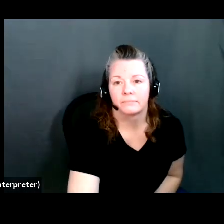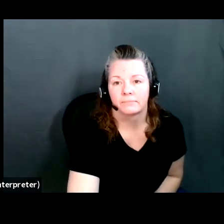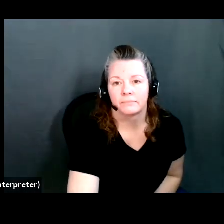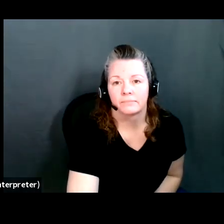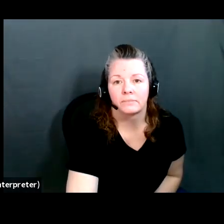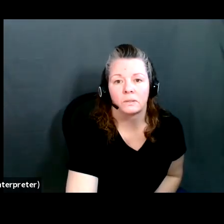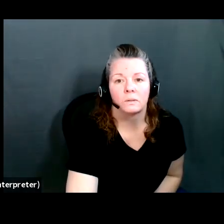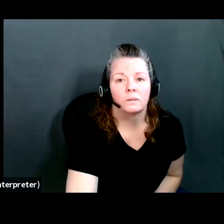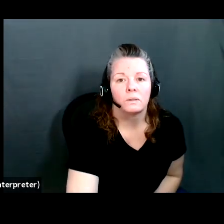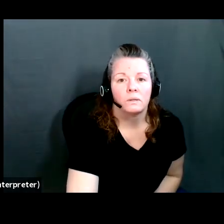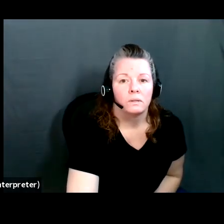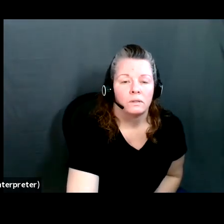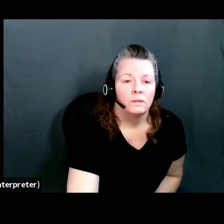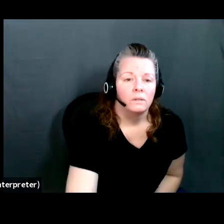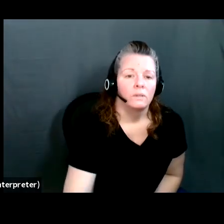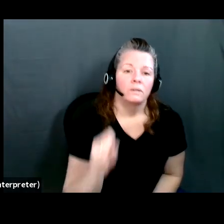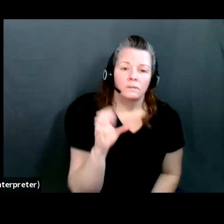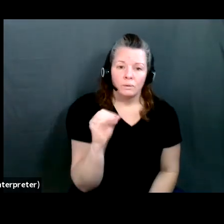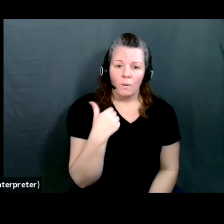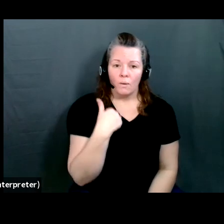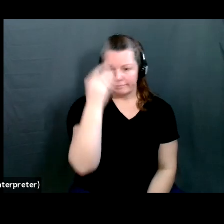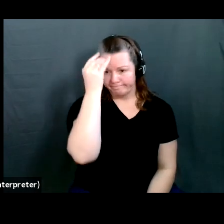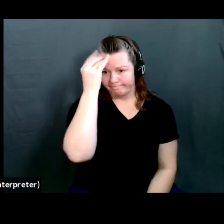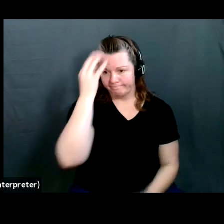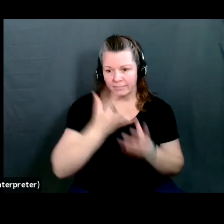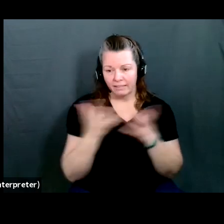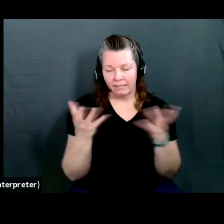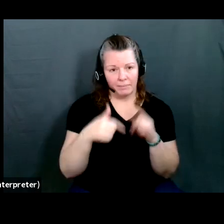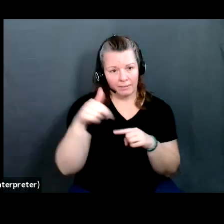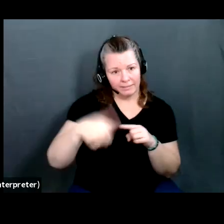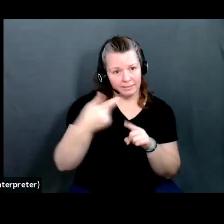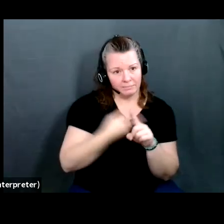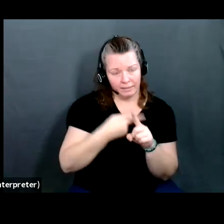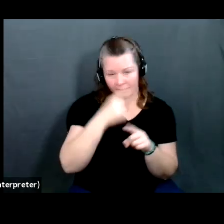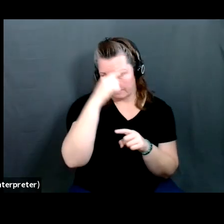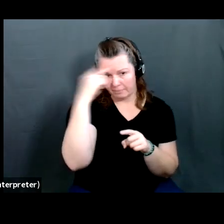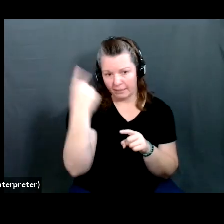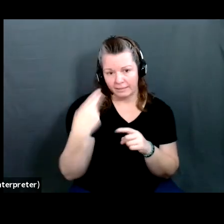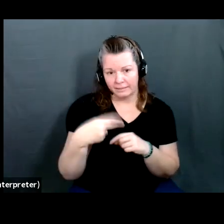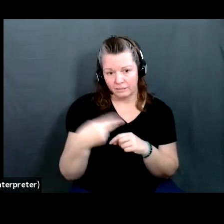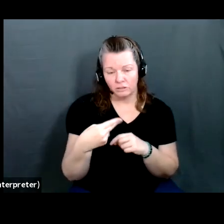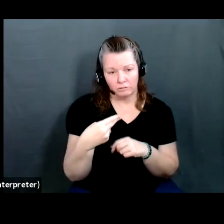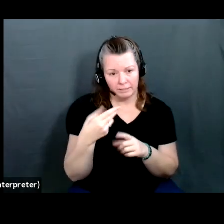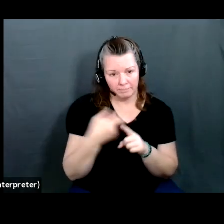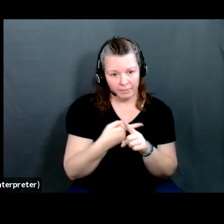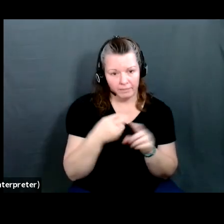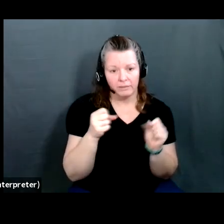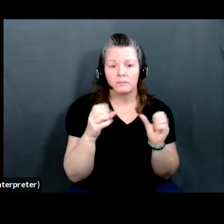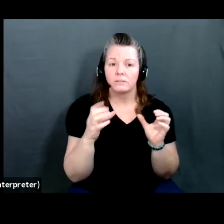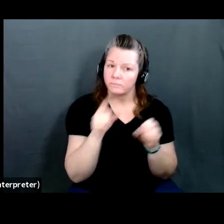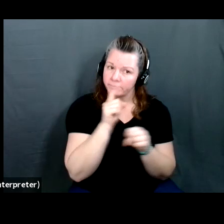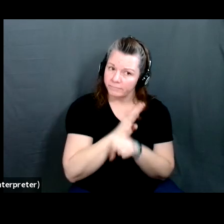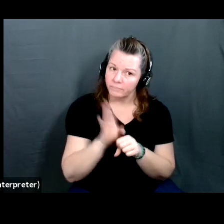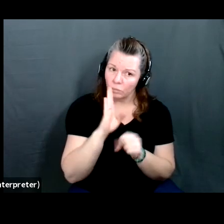I am thinking a lot about this month being Black History Month. And so I'm actually gonna be reading from